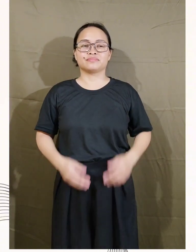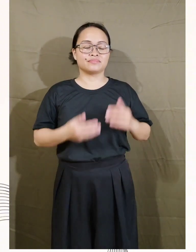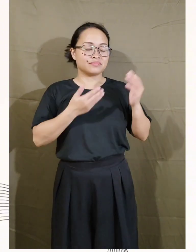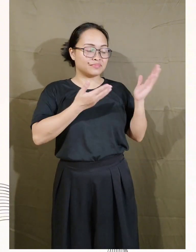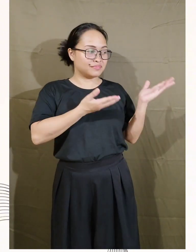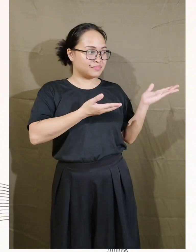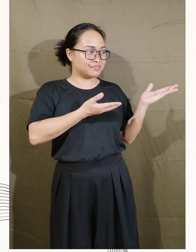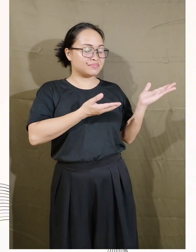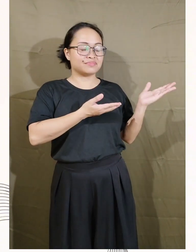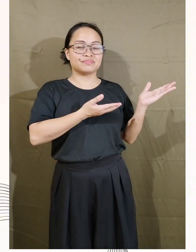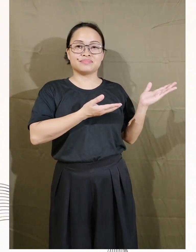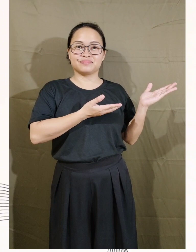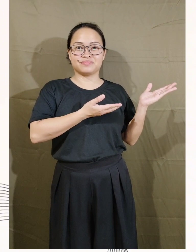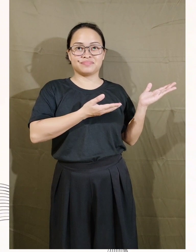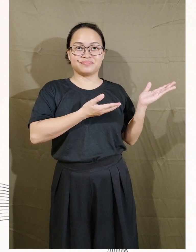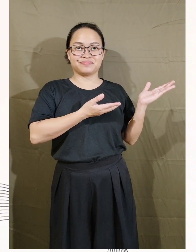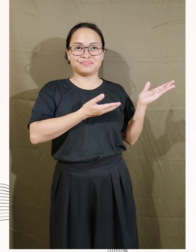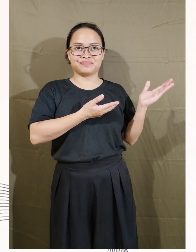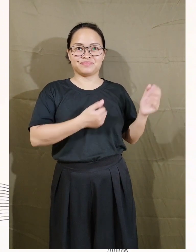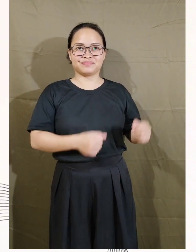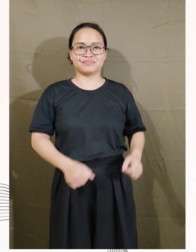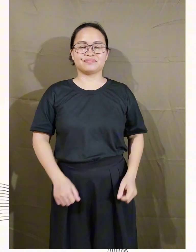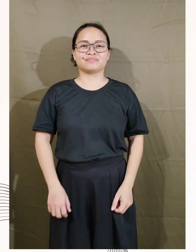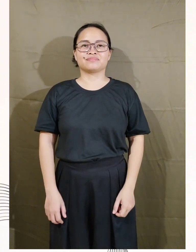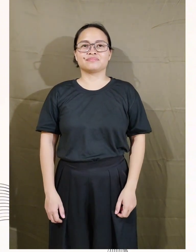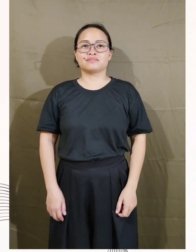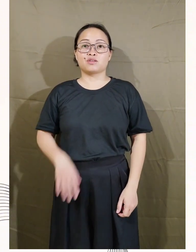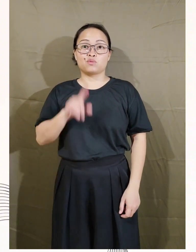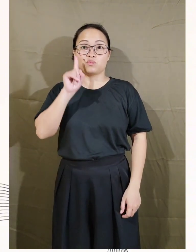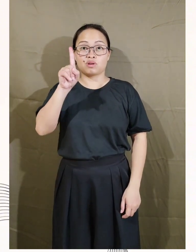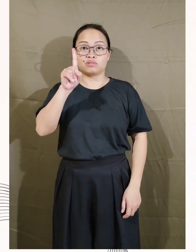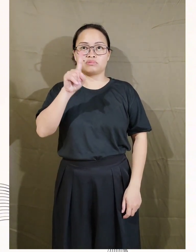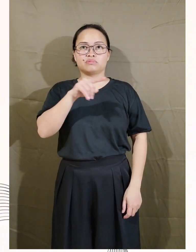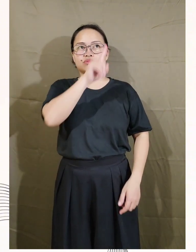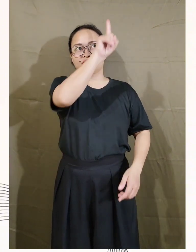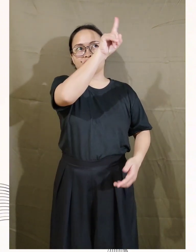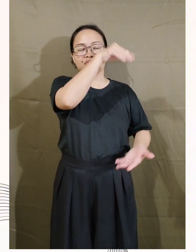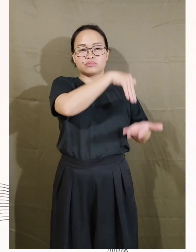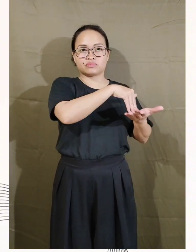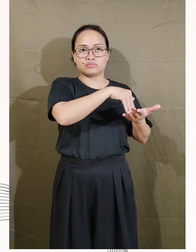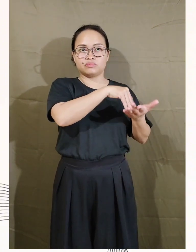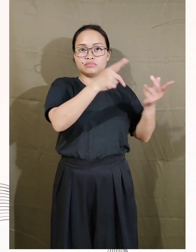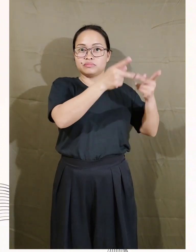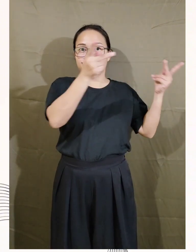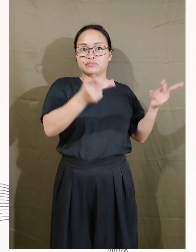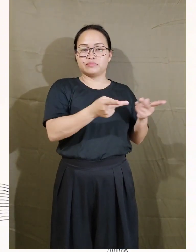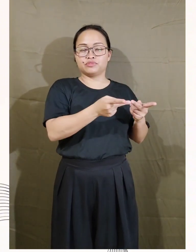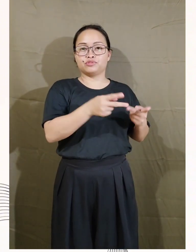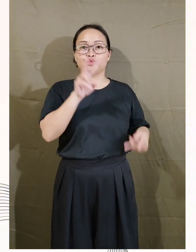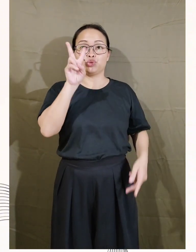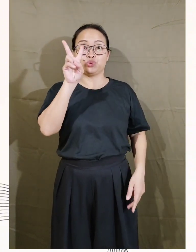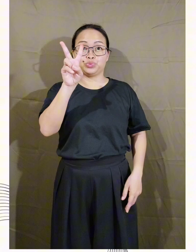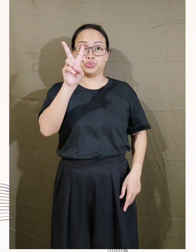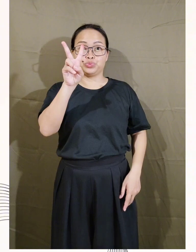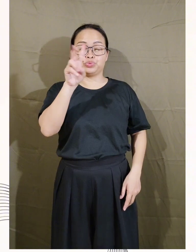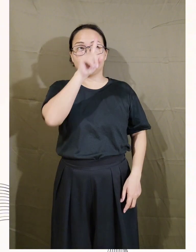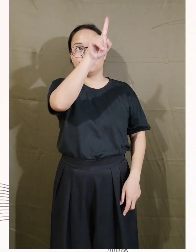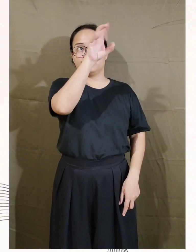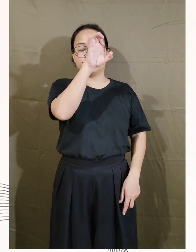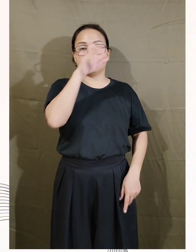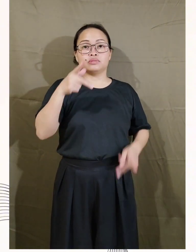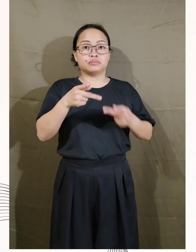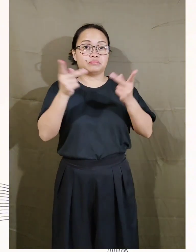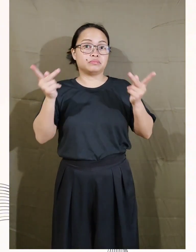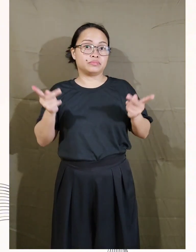Now, 1 is in thousands place, 2 is in hundreds place, 3 is in